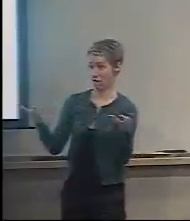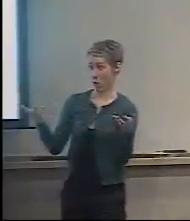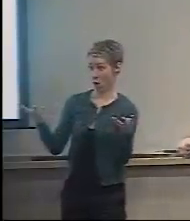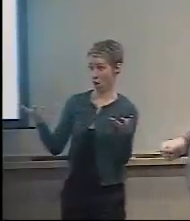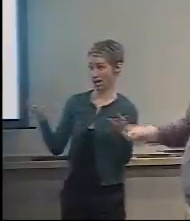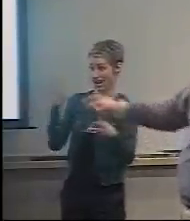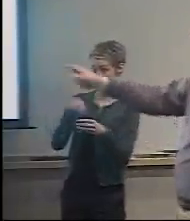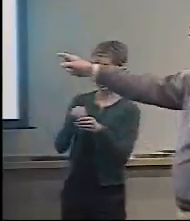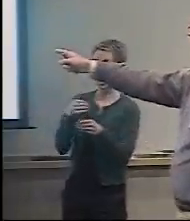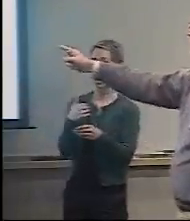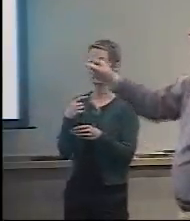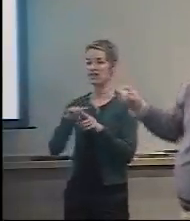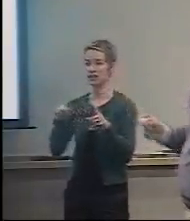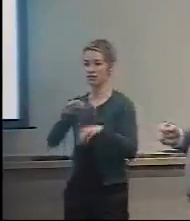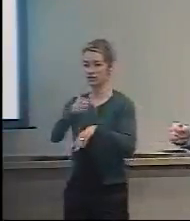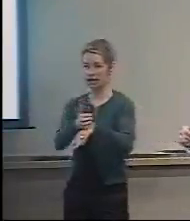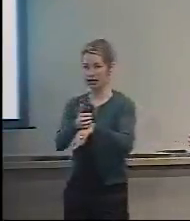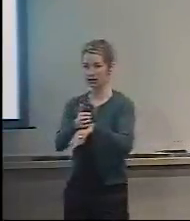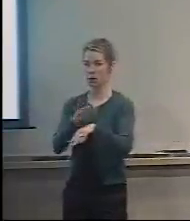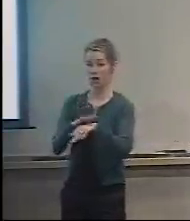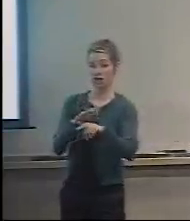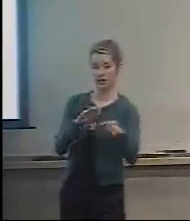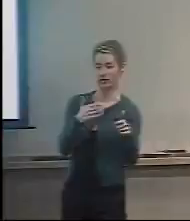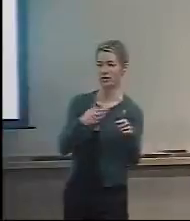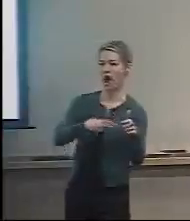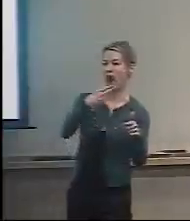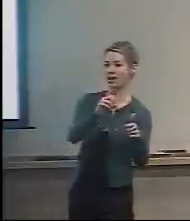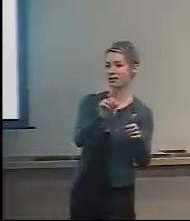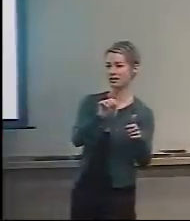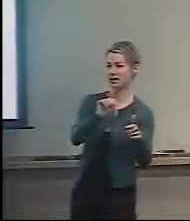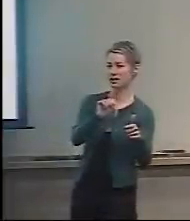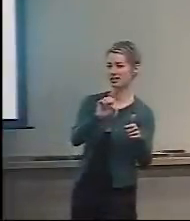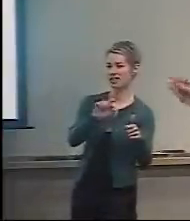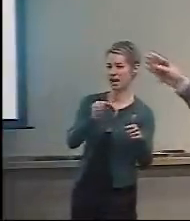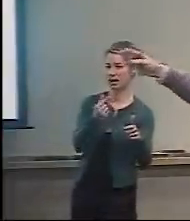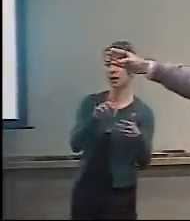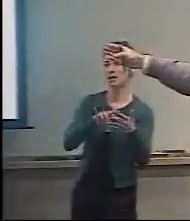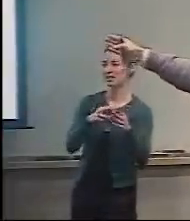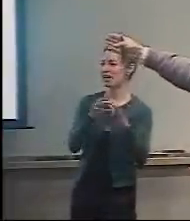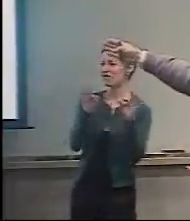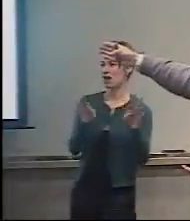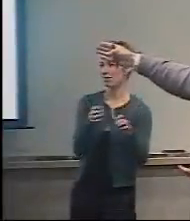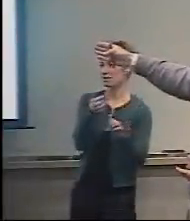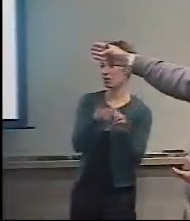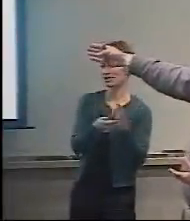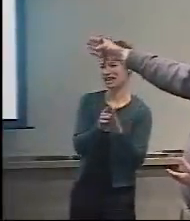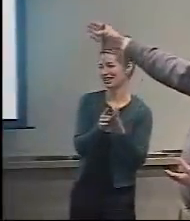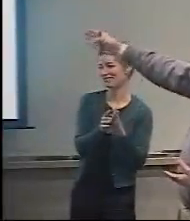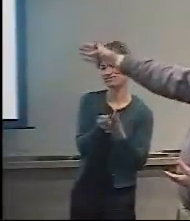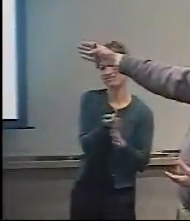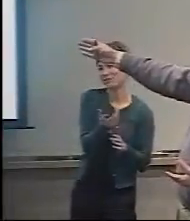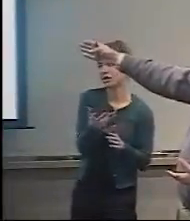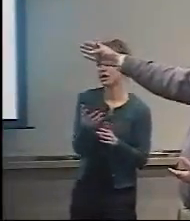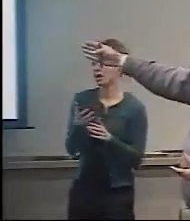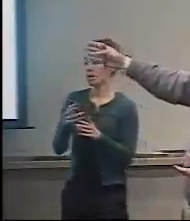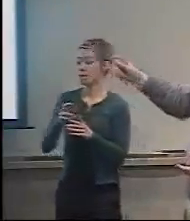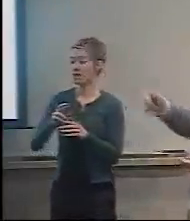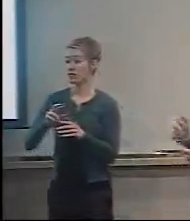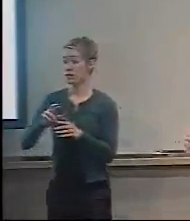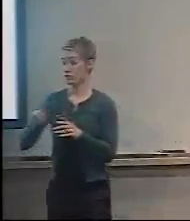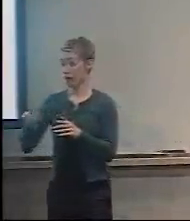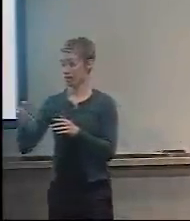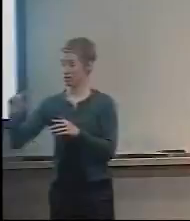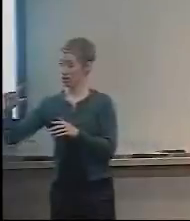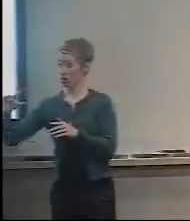about. So there's a high setting on the left, which means you can't do very many frames per second, to a very low setting on the right there,